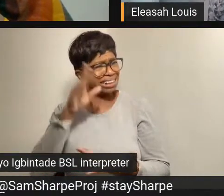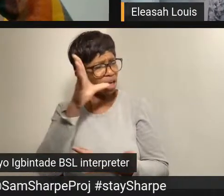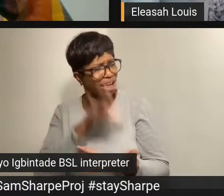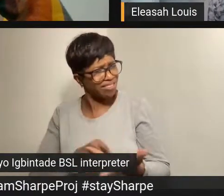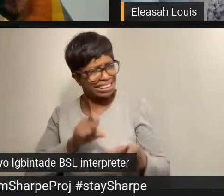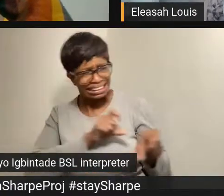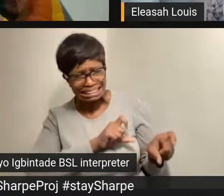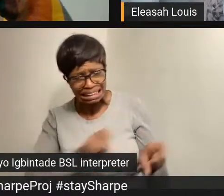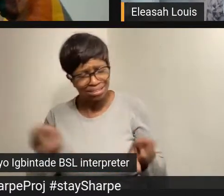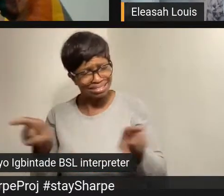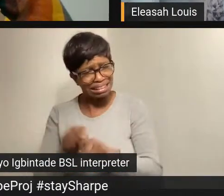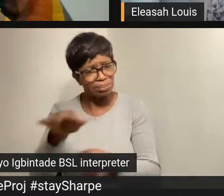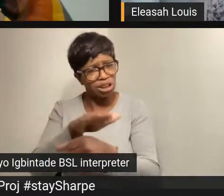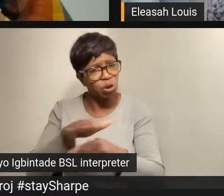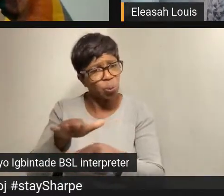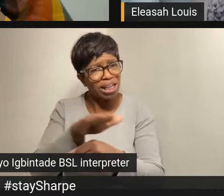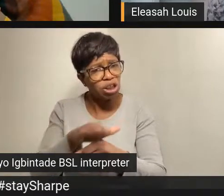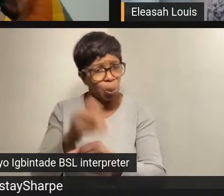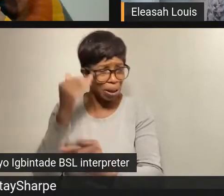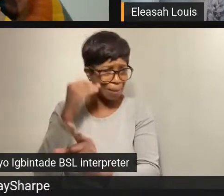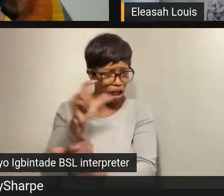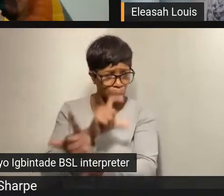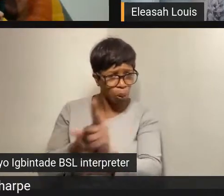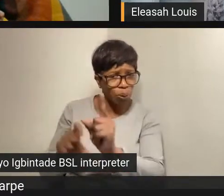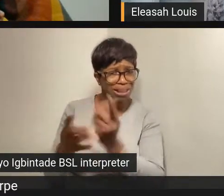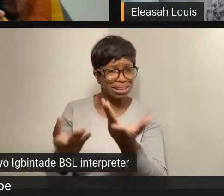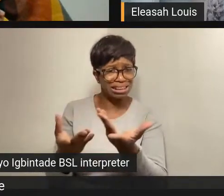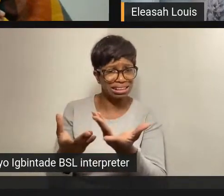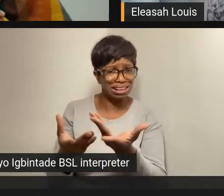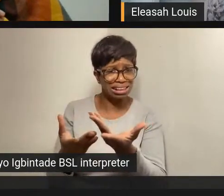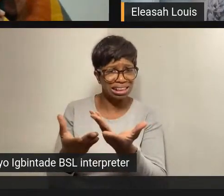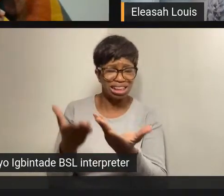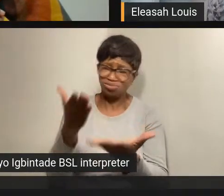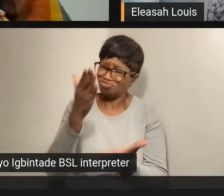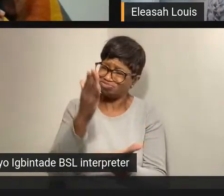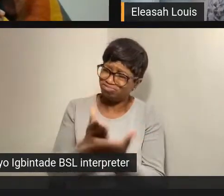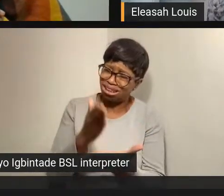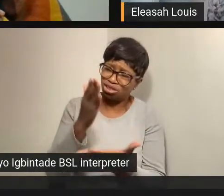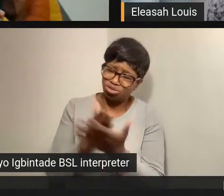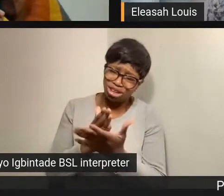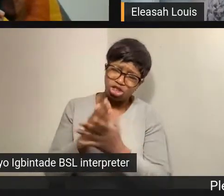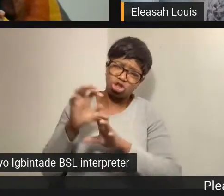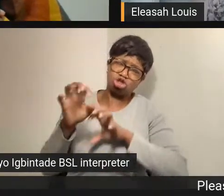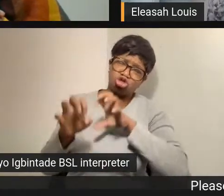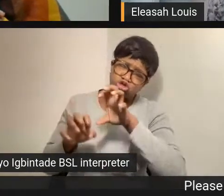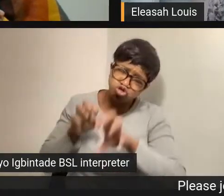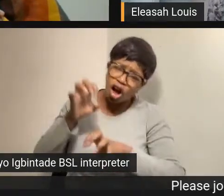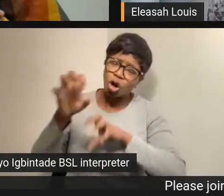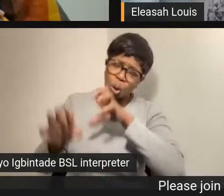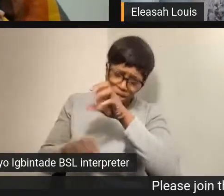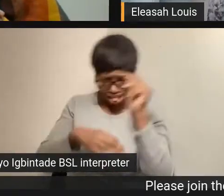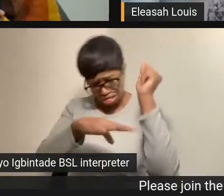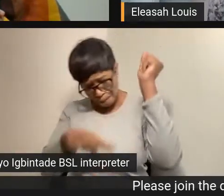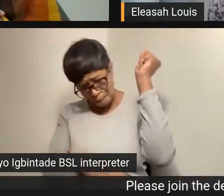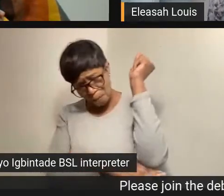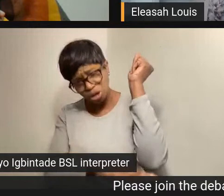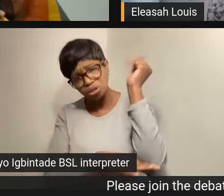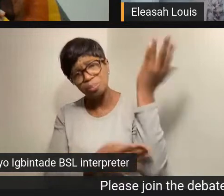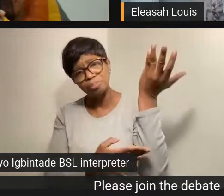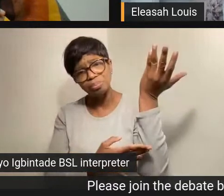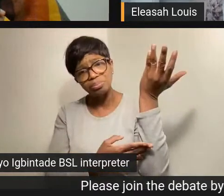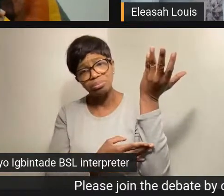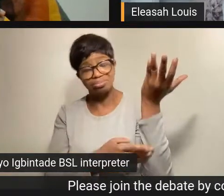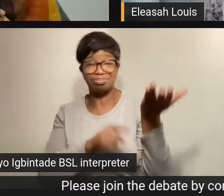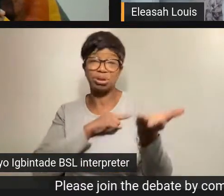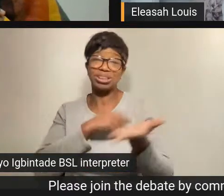situation that it is, with the Black community really struggling at the bottom of the food chain? Because